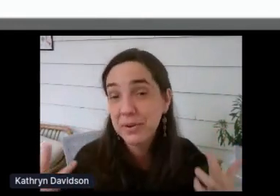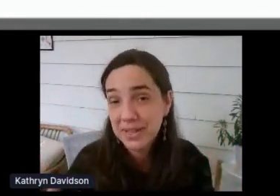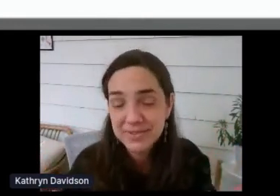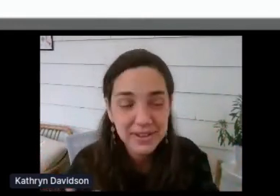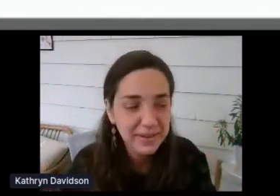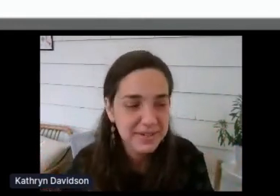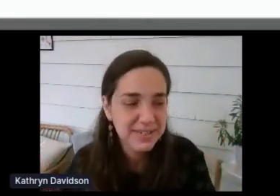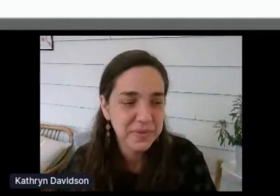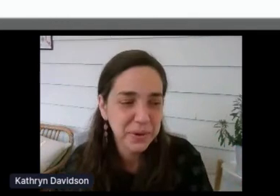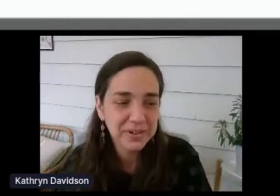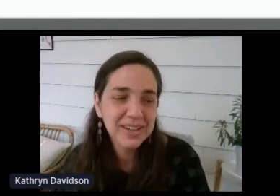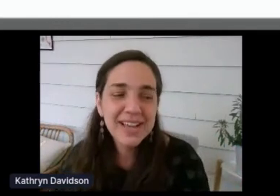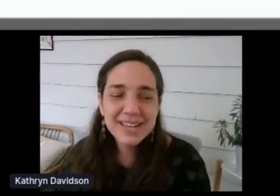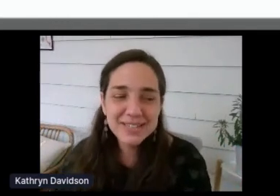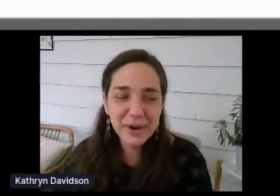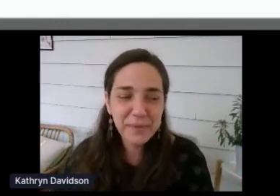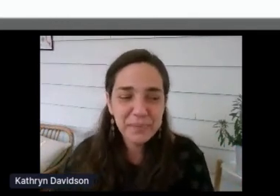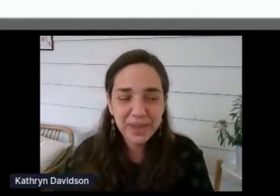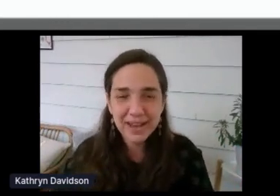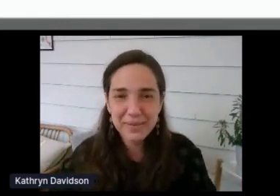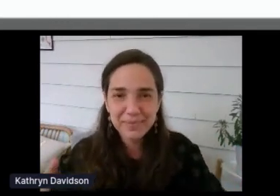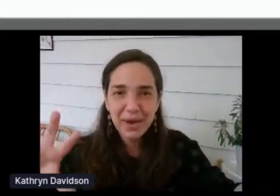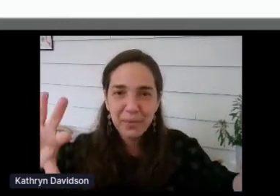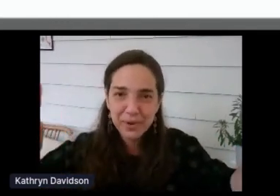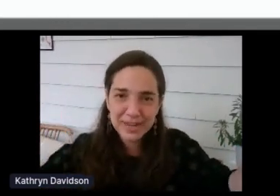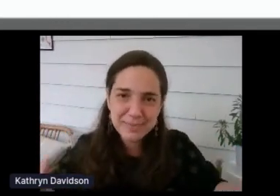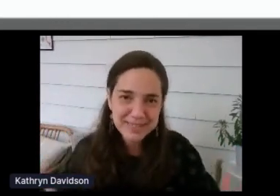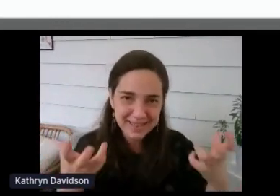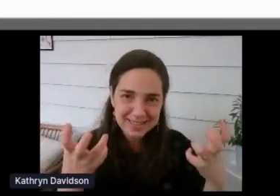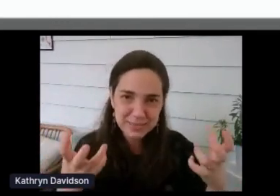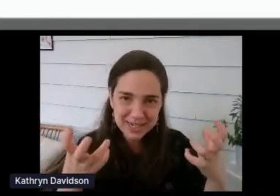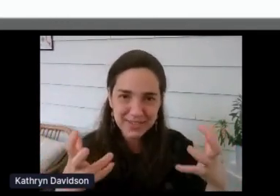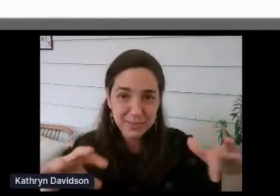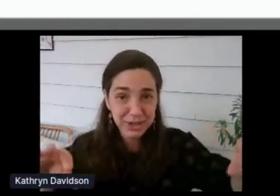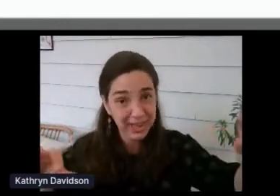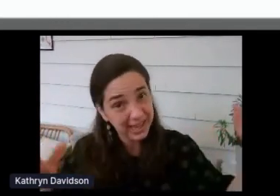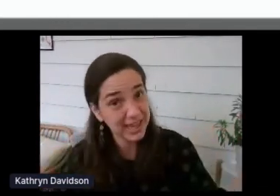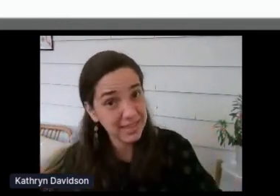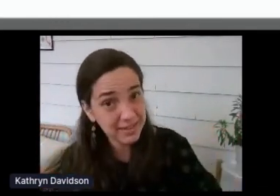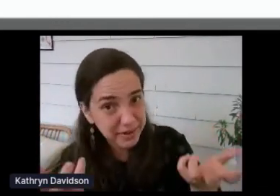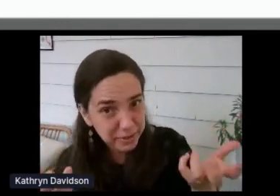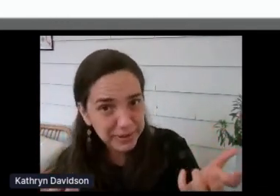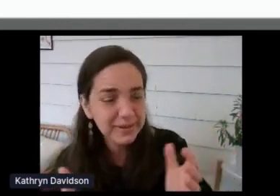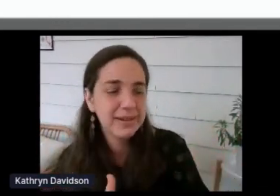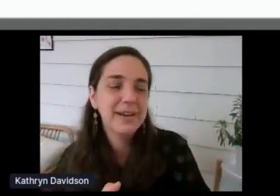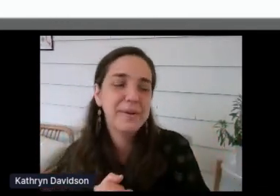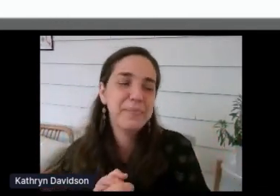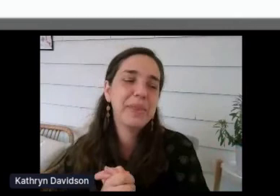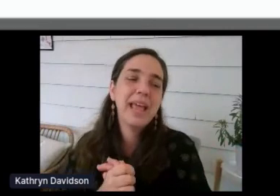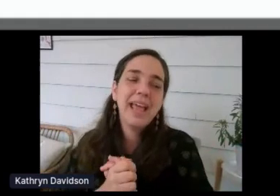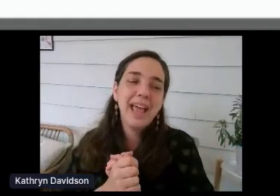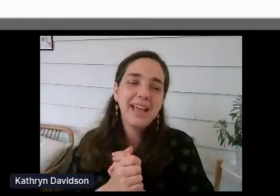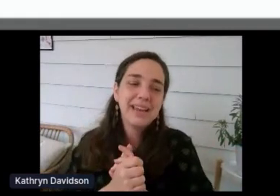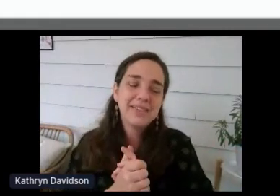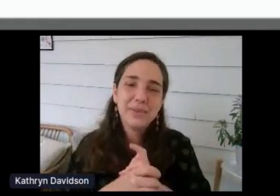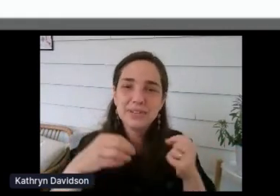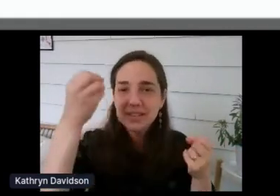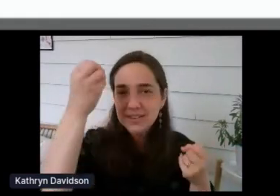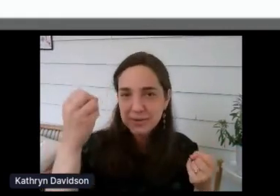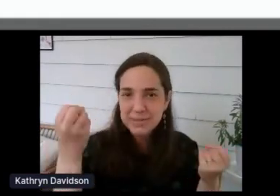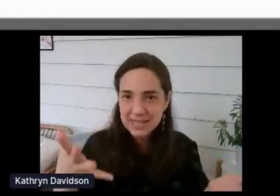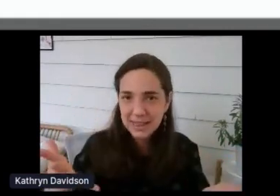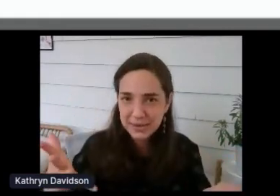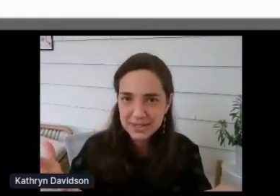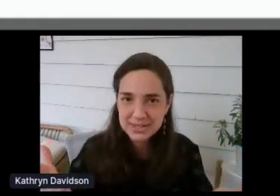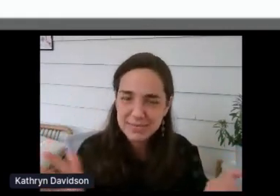familiar if you know lots of other languages of the world. So where you're expressing the subject and object like in the verb. And so there's